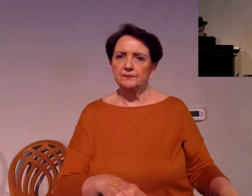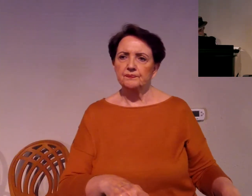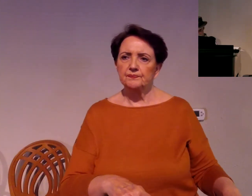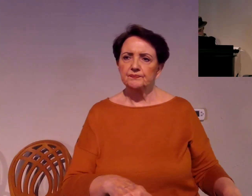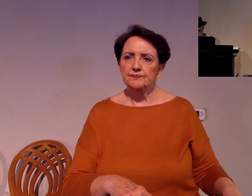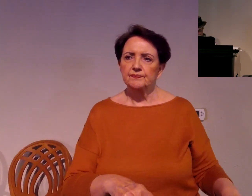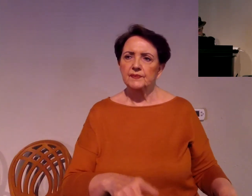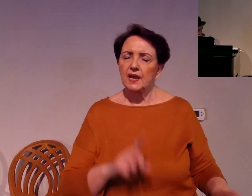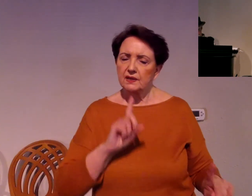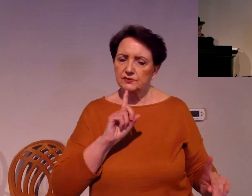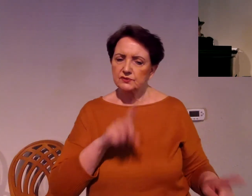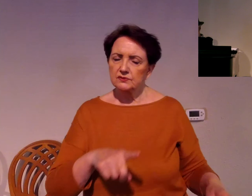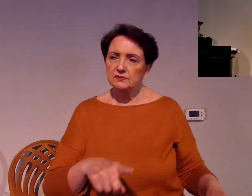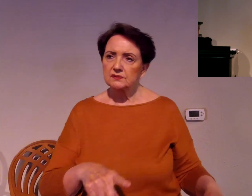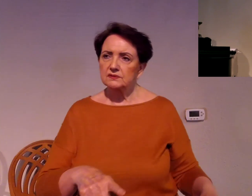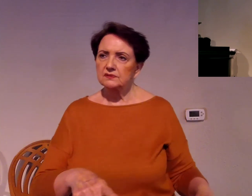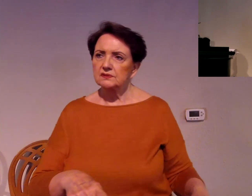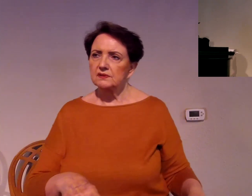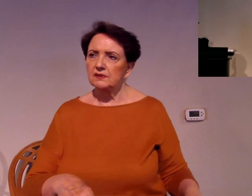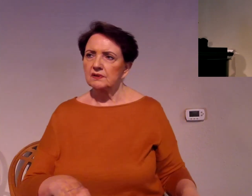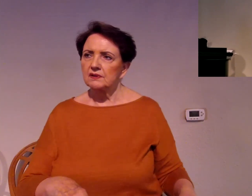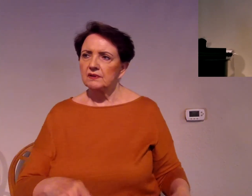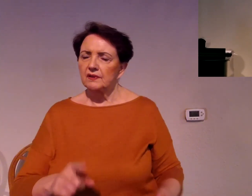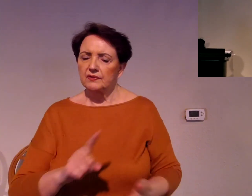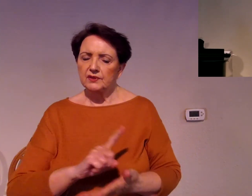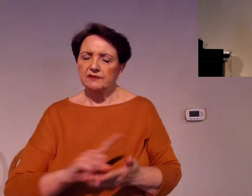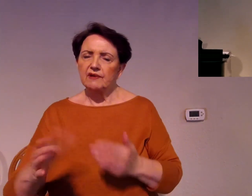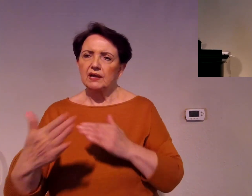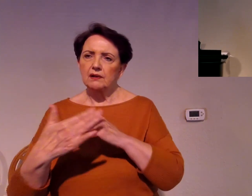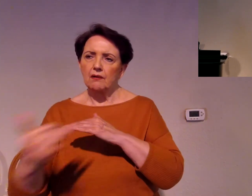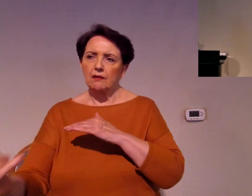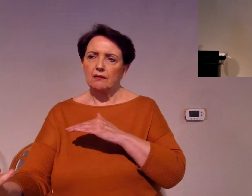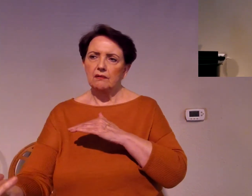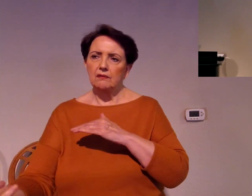But answers the divine call